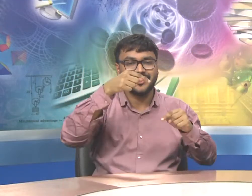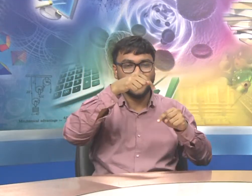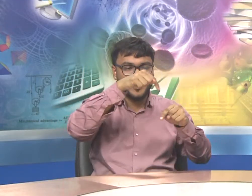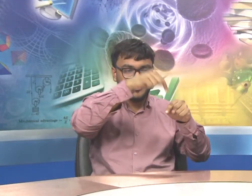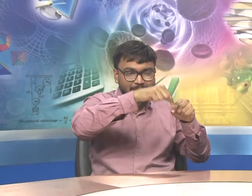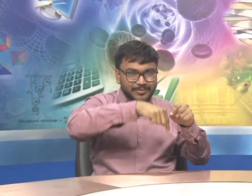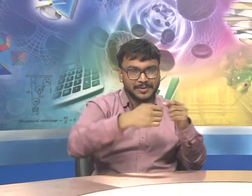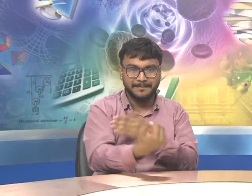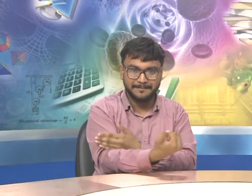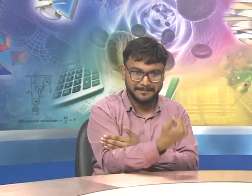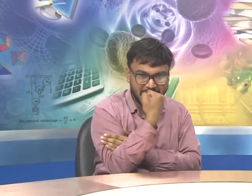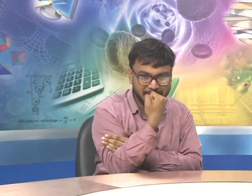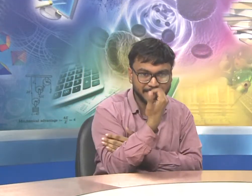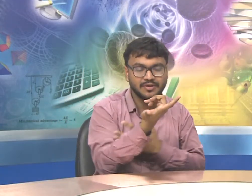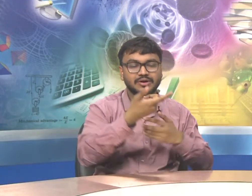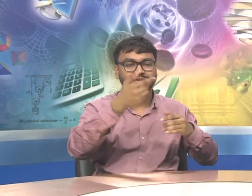be able to take part in the